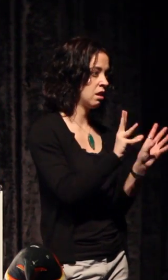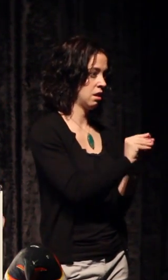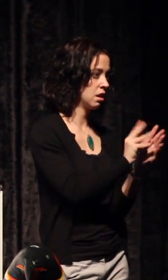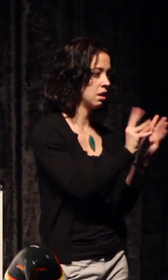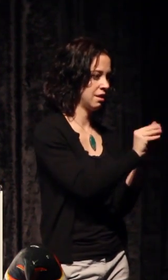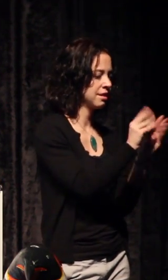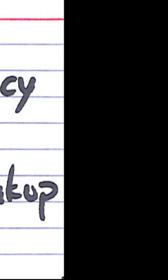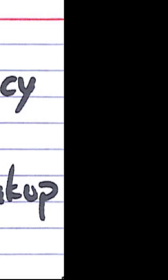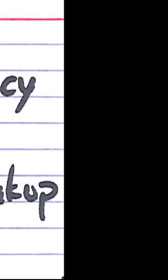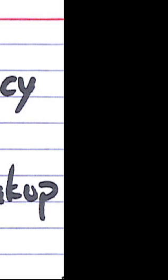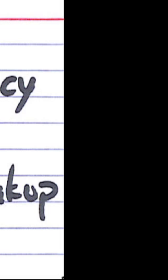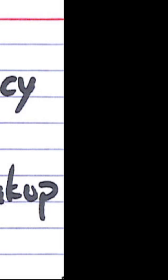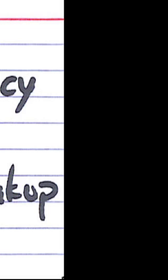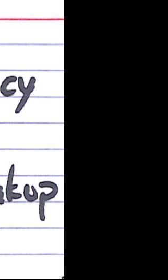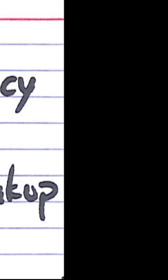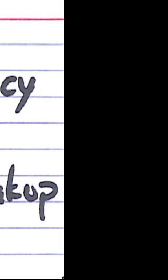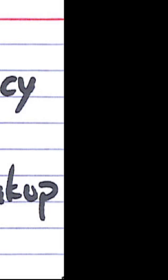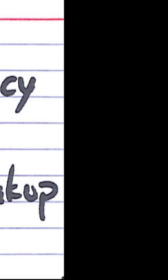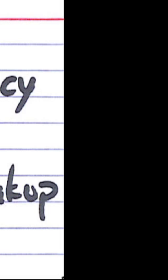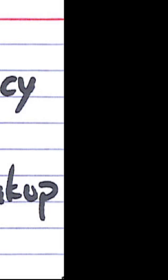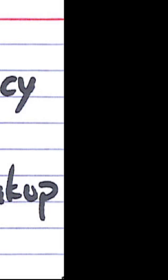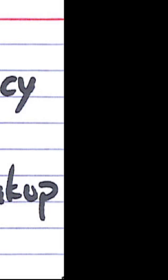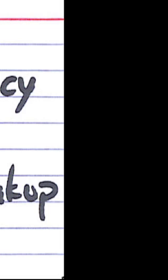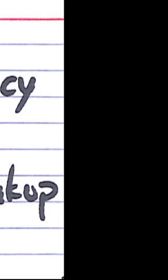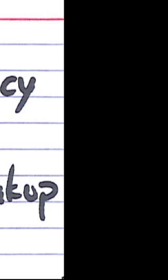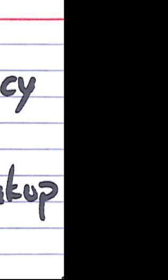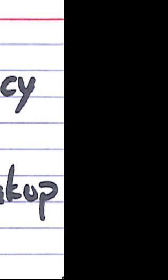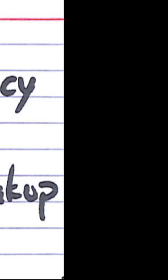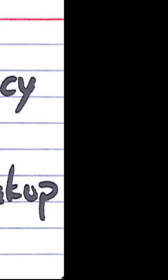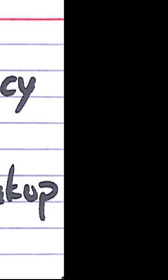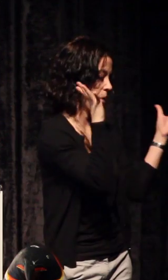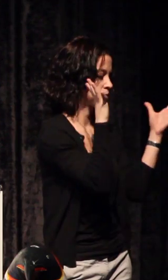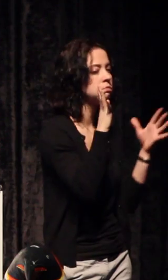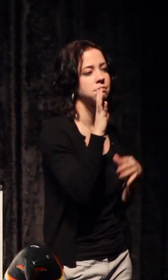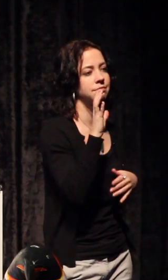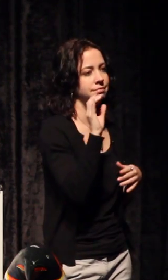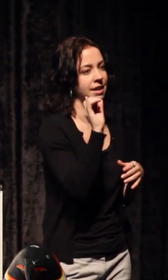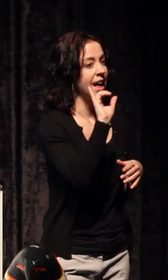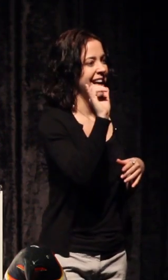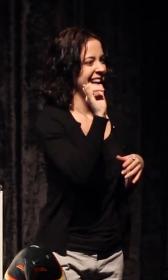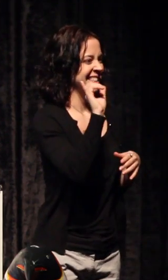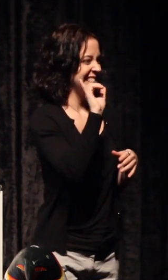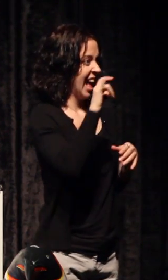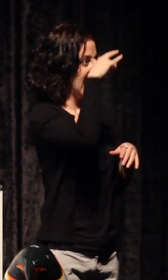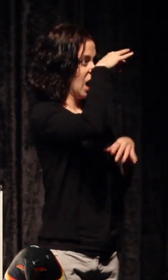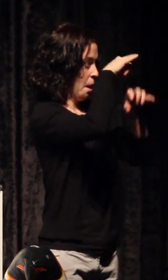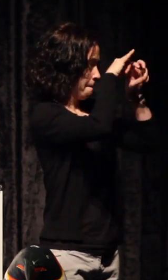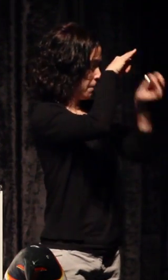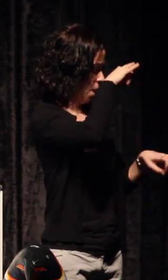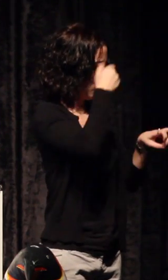and sometimes a band breakup. Turns out this is a lot like flying out of an airplane with a toilet.